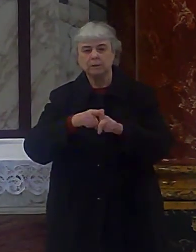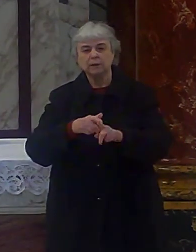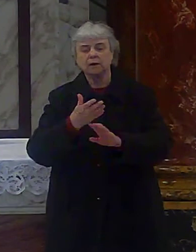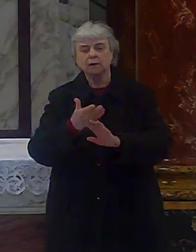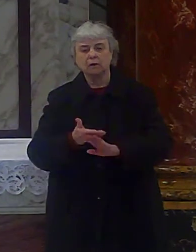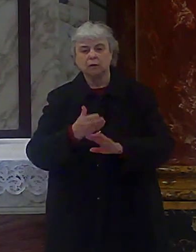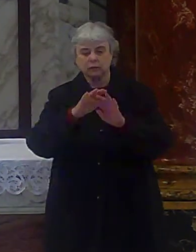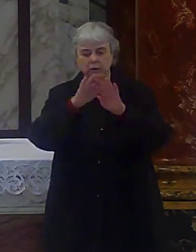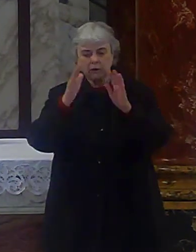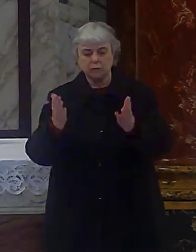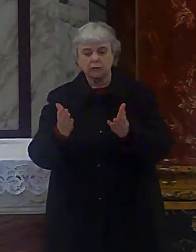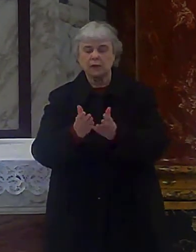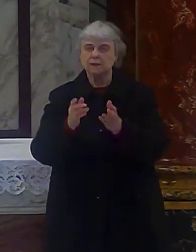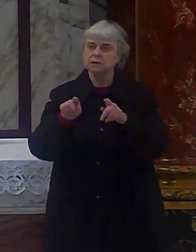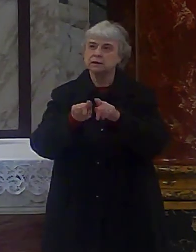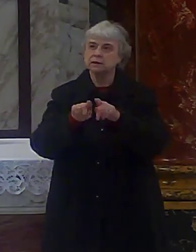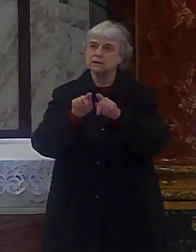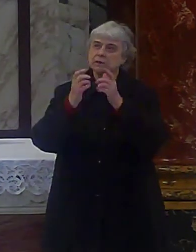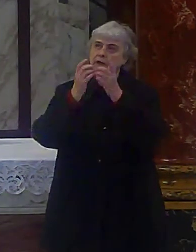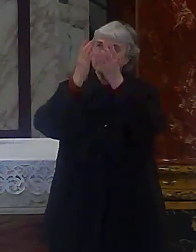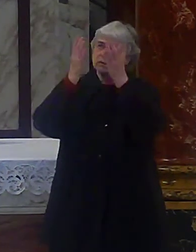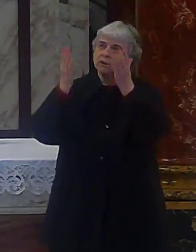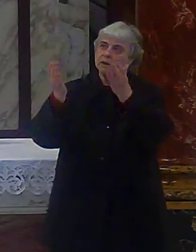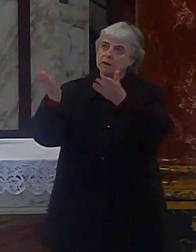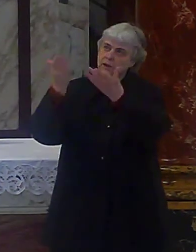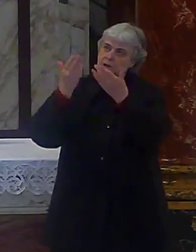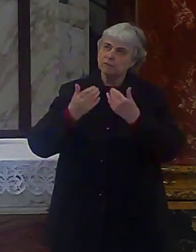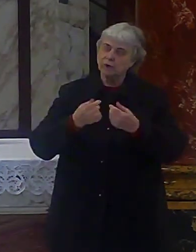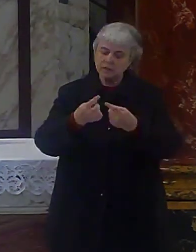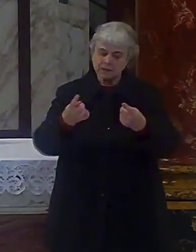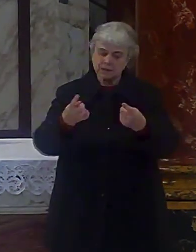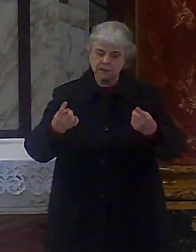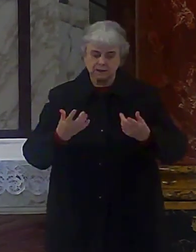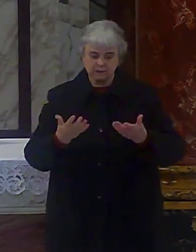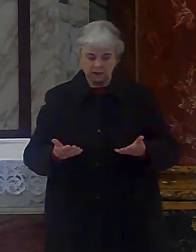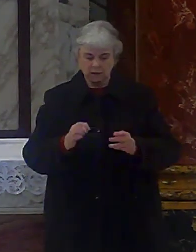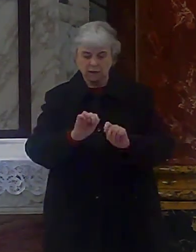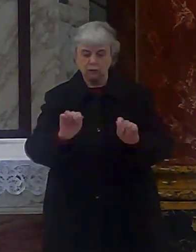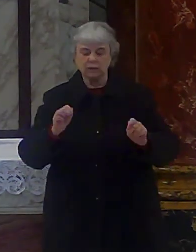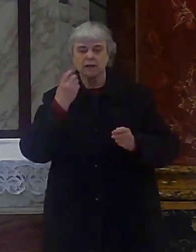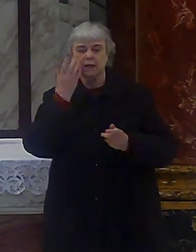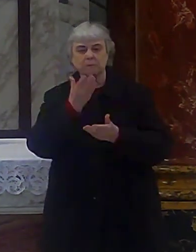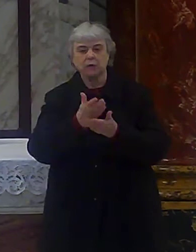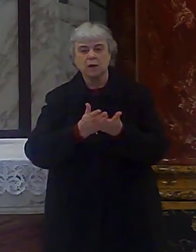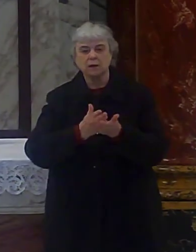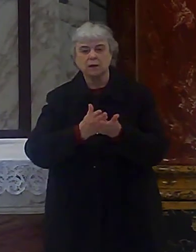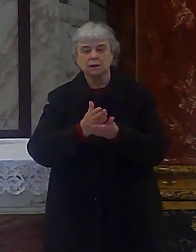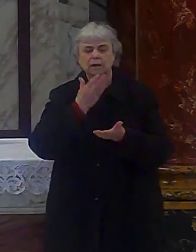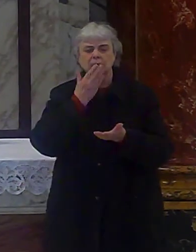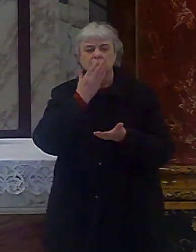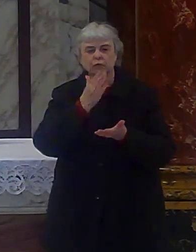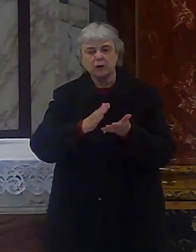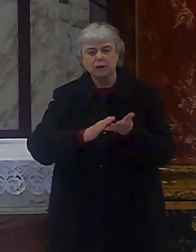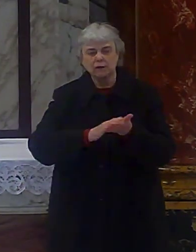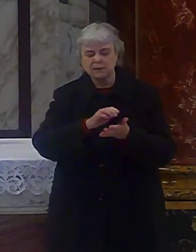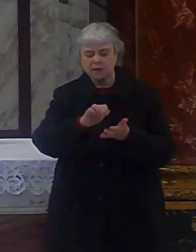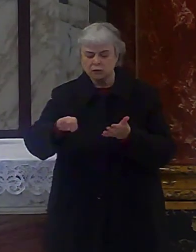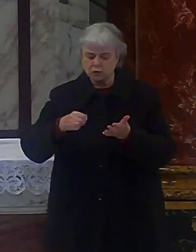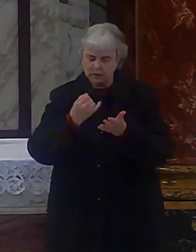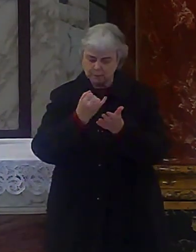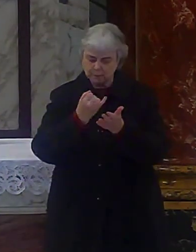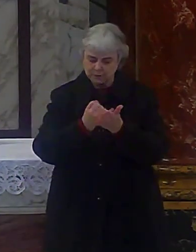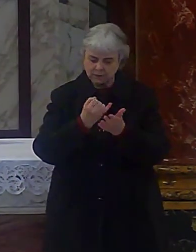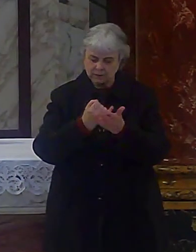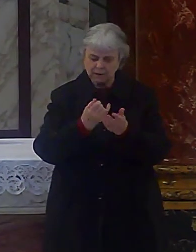be done on earth as it is in heaven give us this day our daily bread and forgive us our